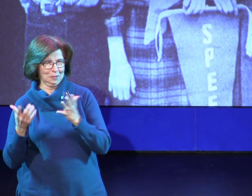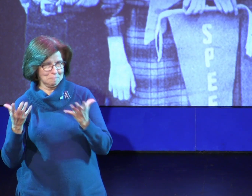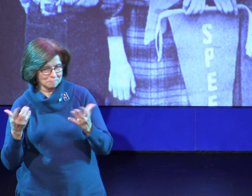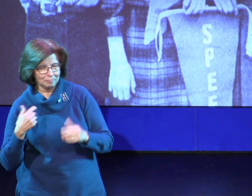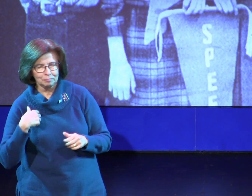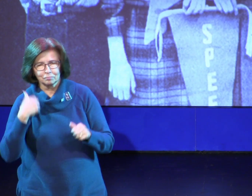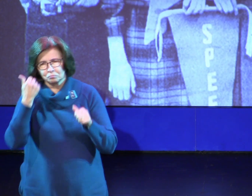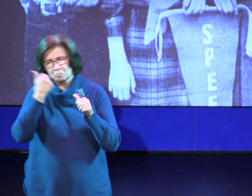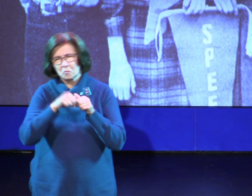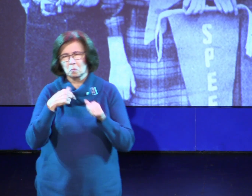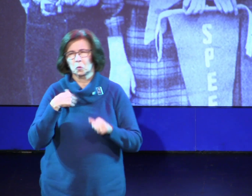no signing was allowed.